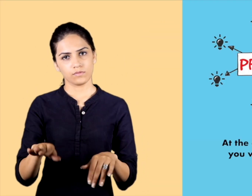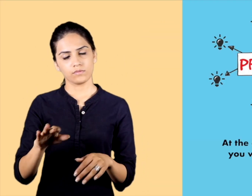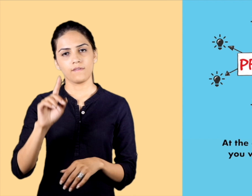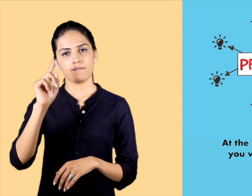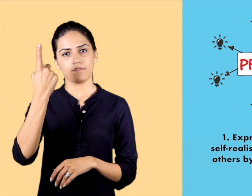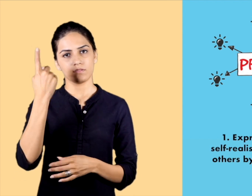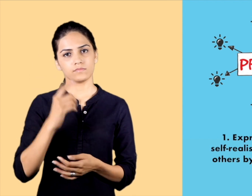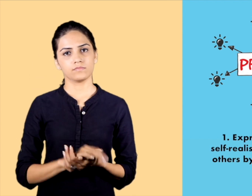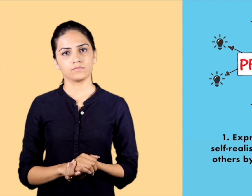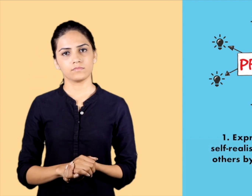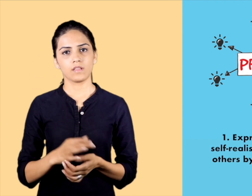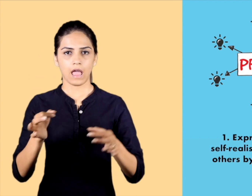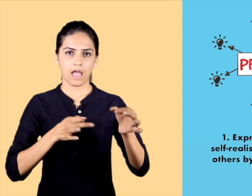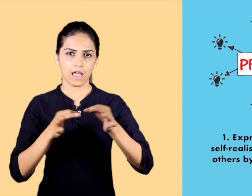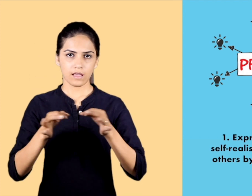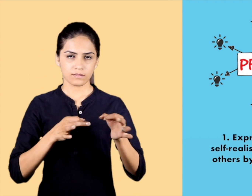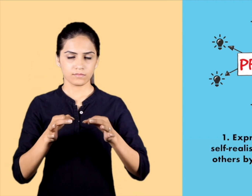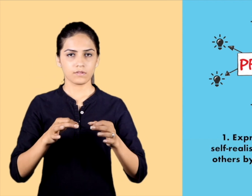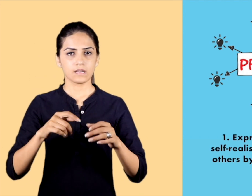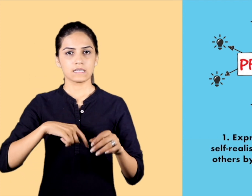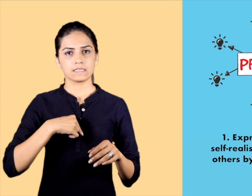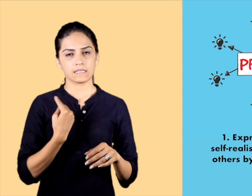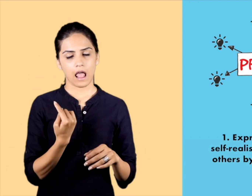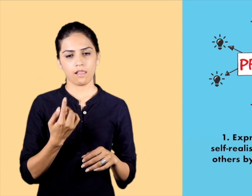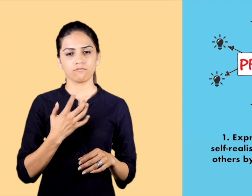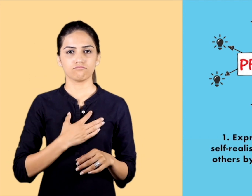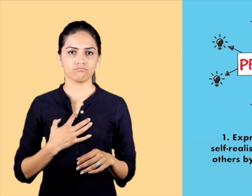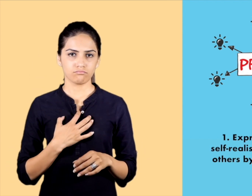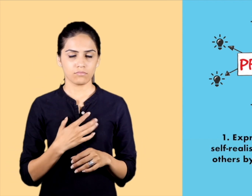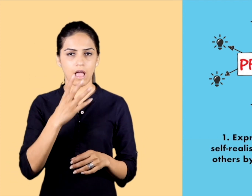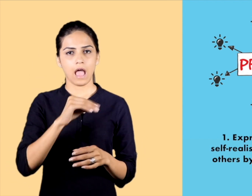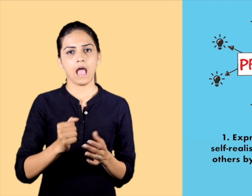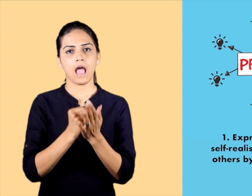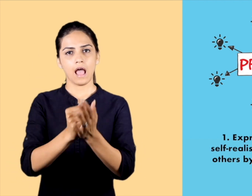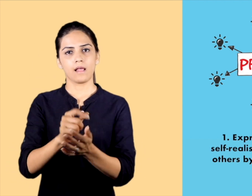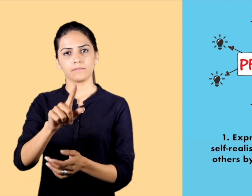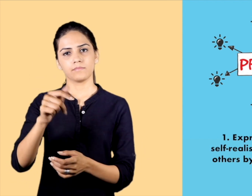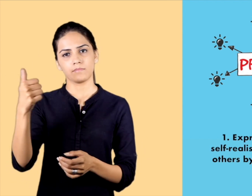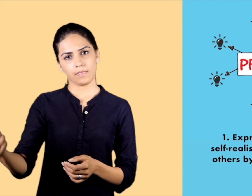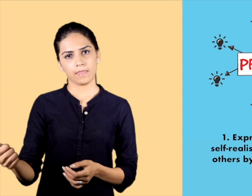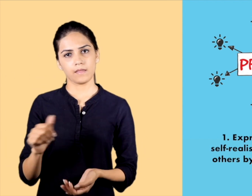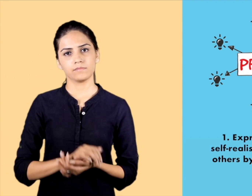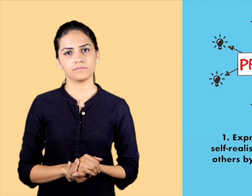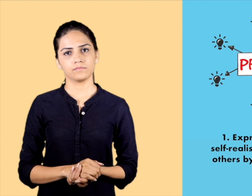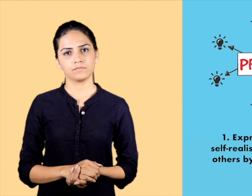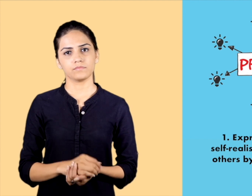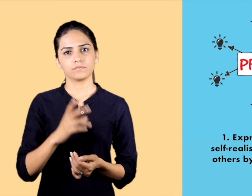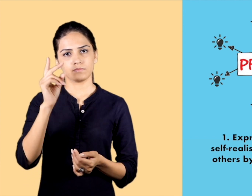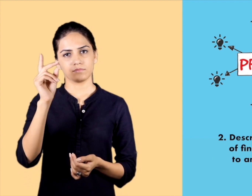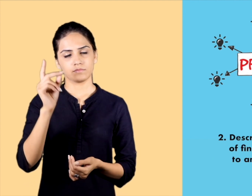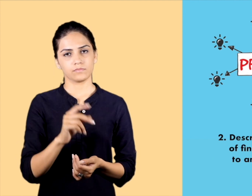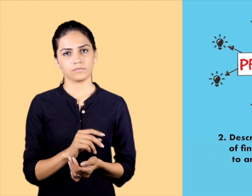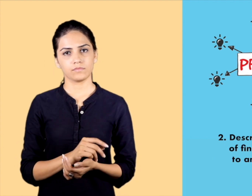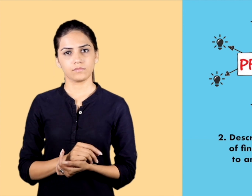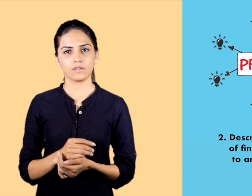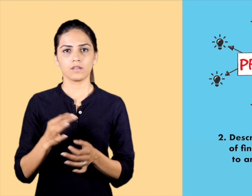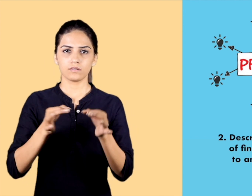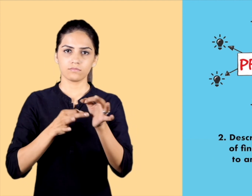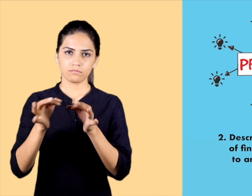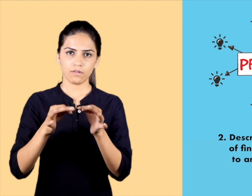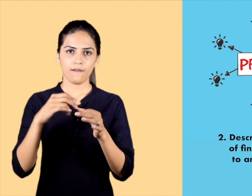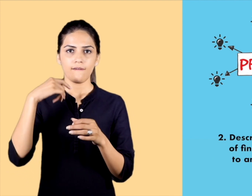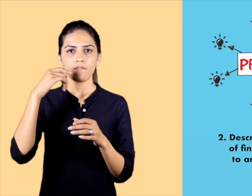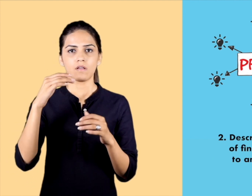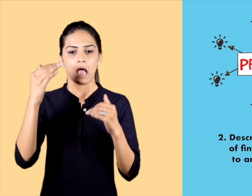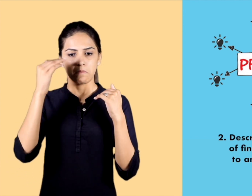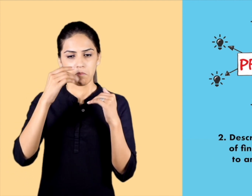will be able to number 1. Express the need of self-realization and helping others by sales associates. Number 2.